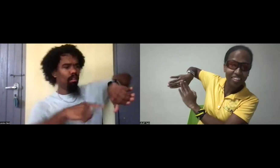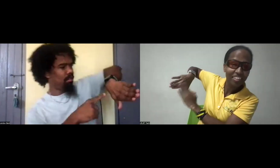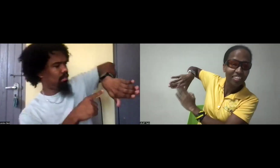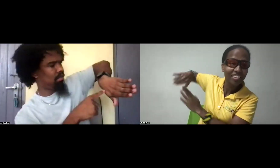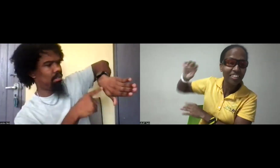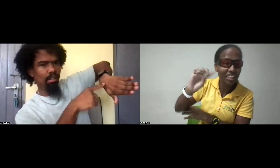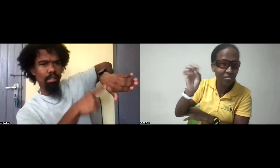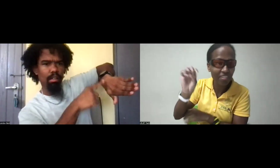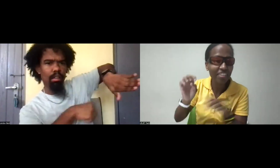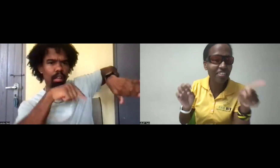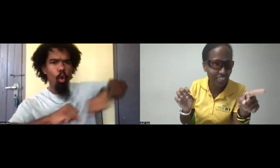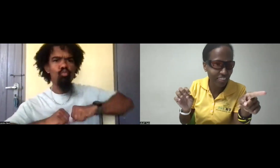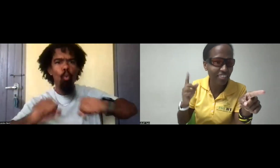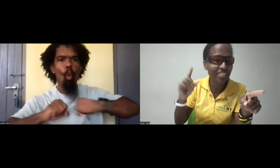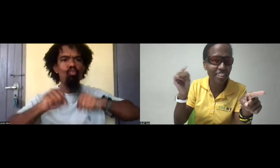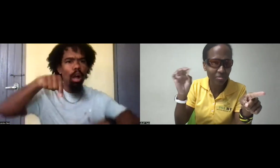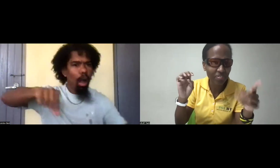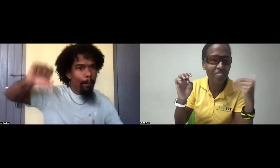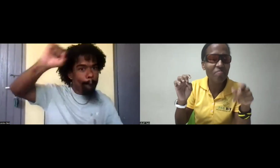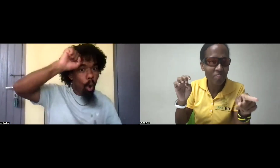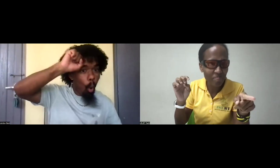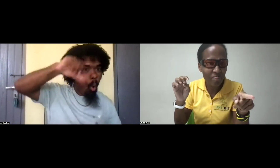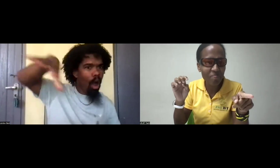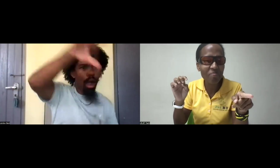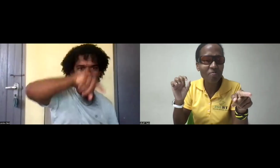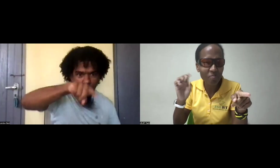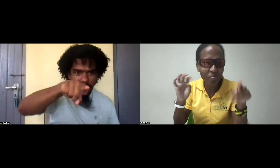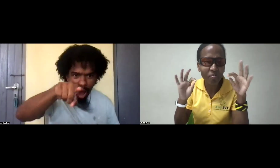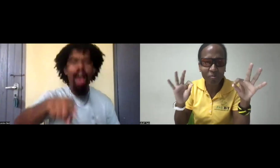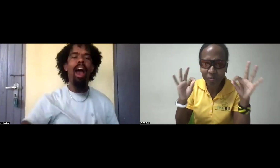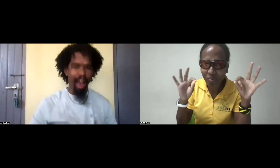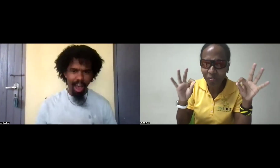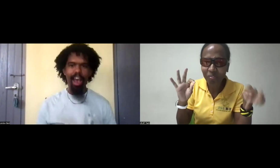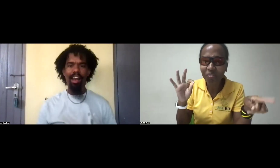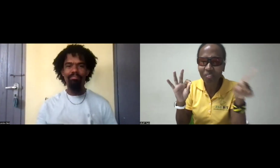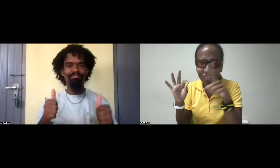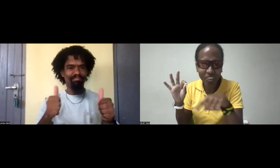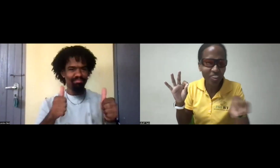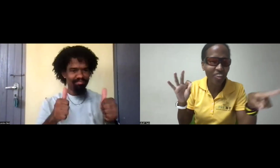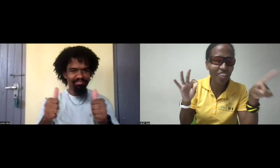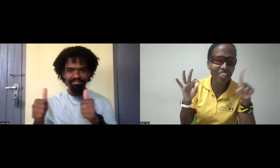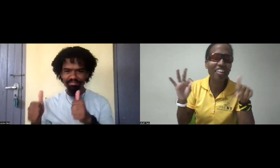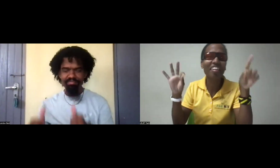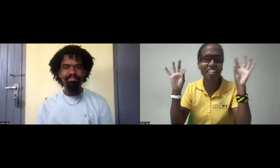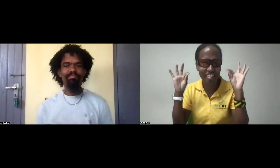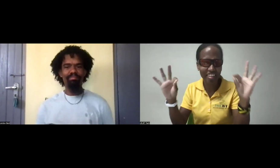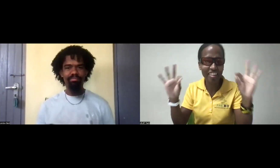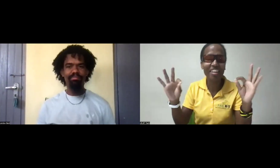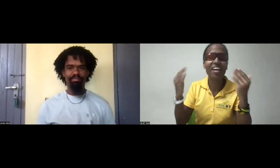Elizabeth. Saint Elizabeth in the south. Saint Elizabeth. Nice. Nice.